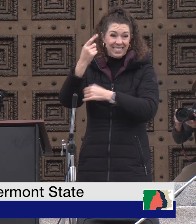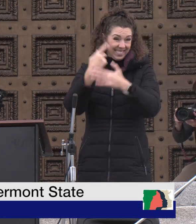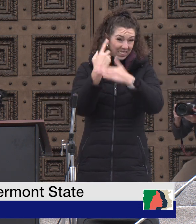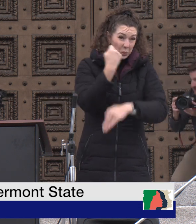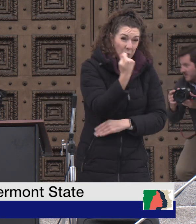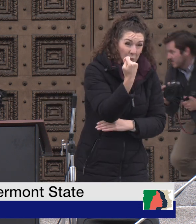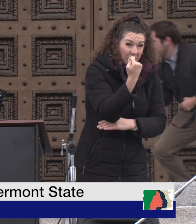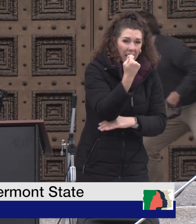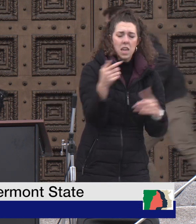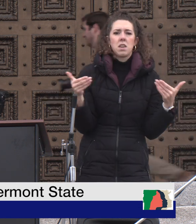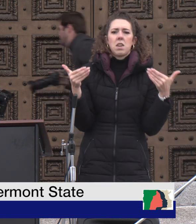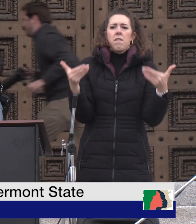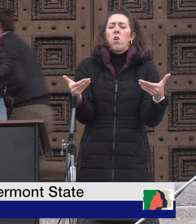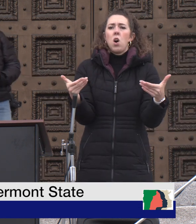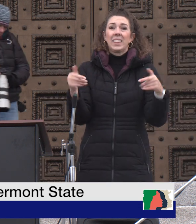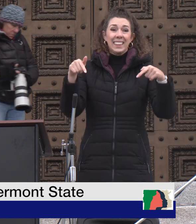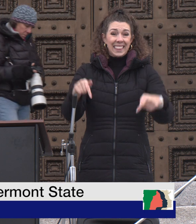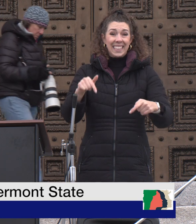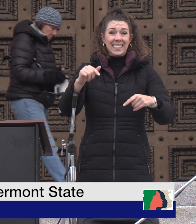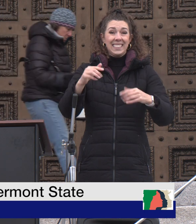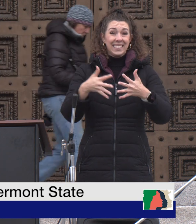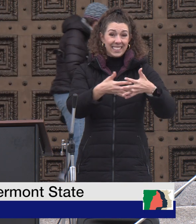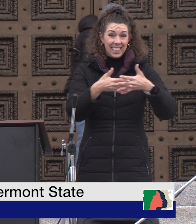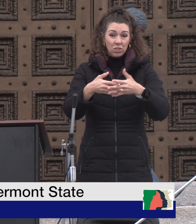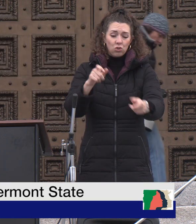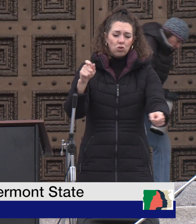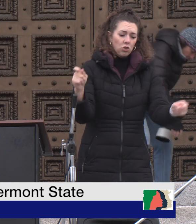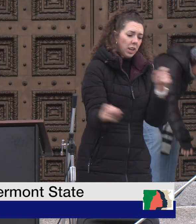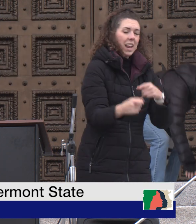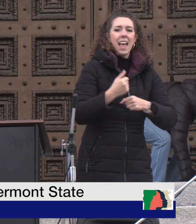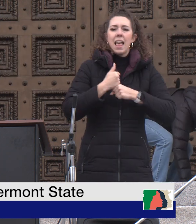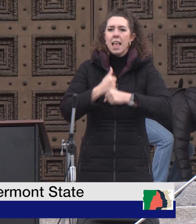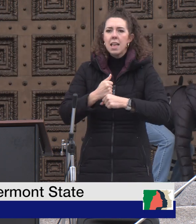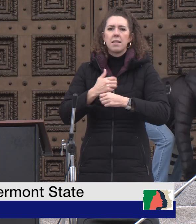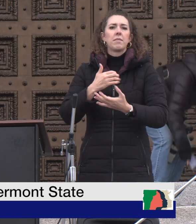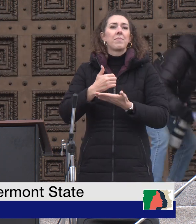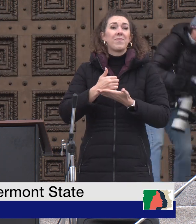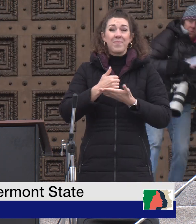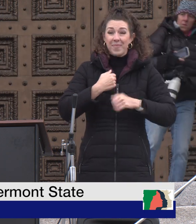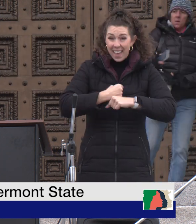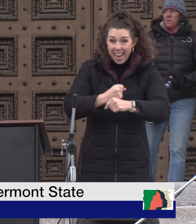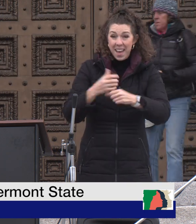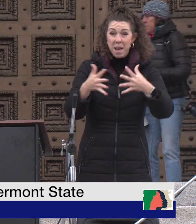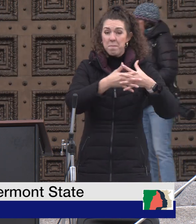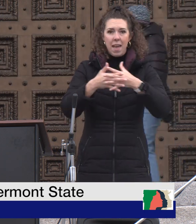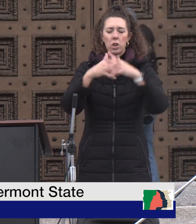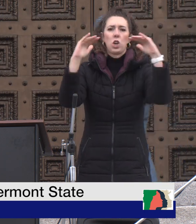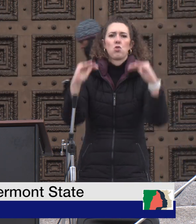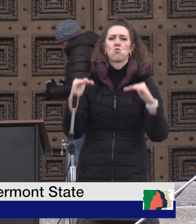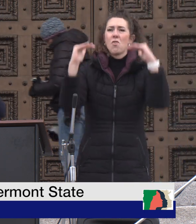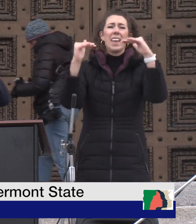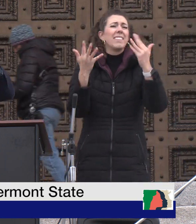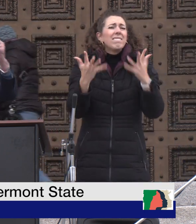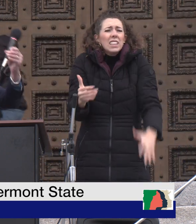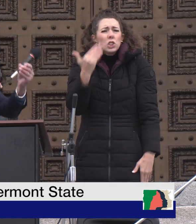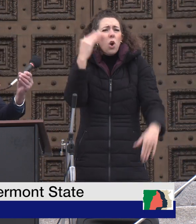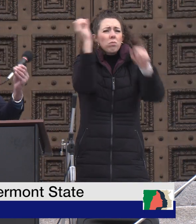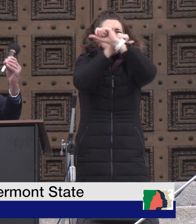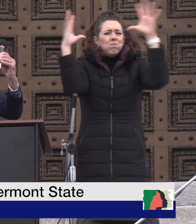Let's transform this country. Let's make America the kind of great nation we know we can become. Thank you all very much.